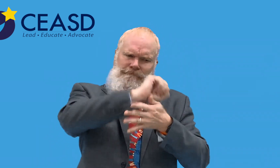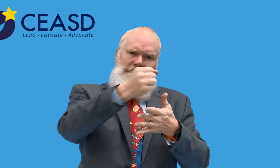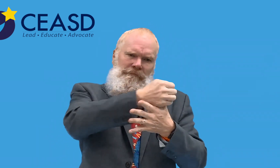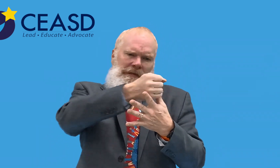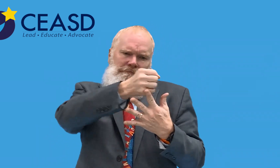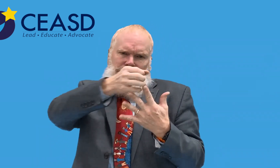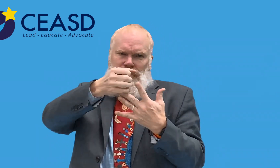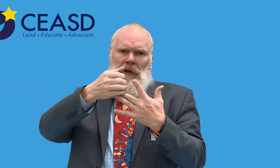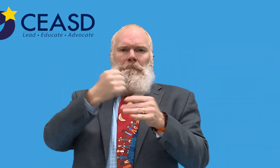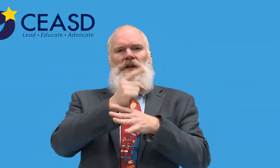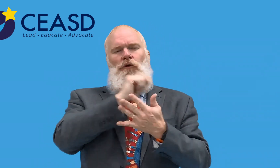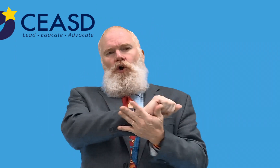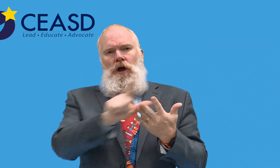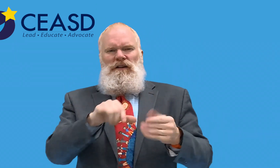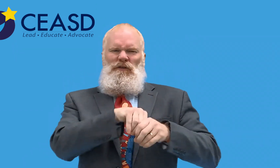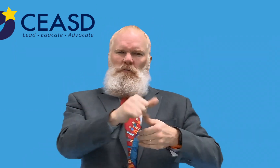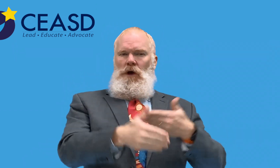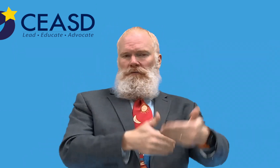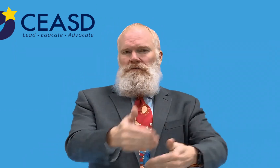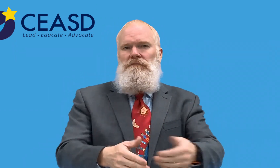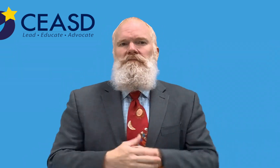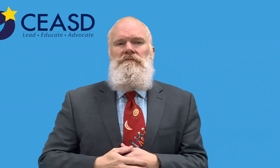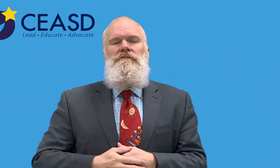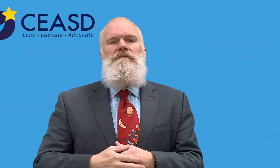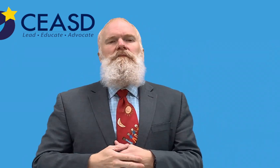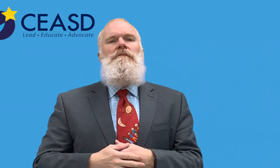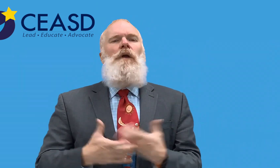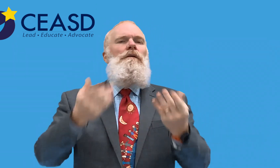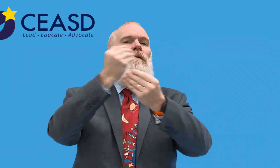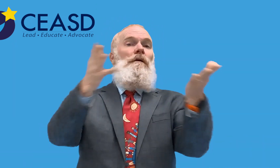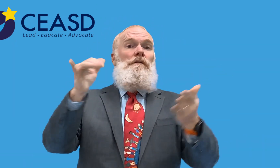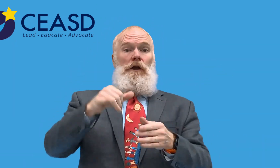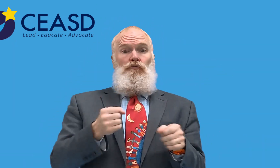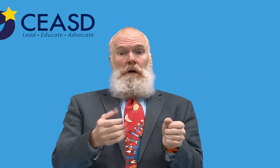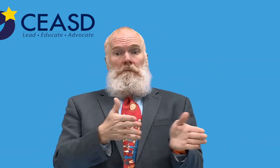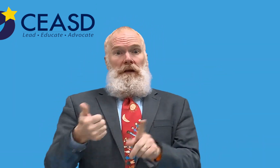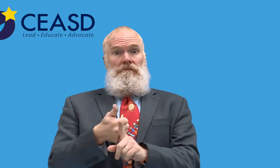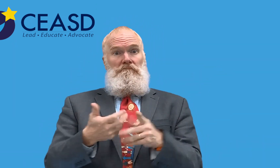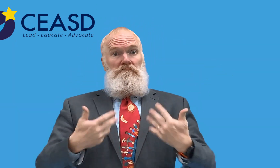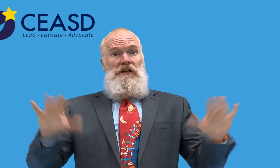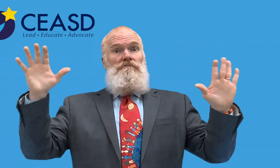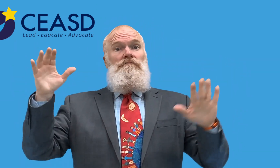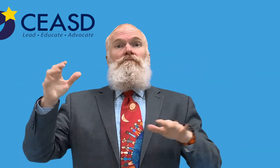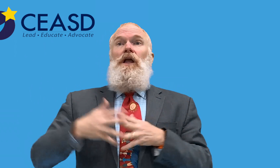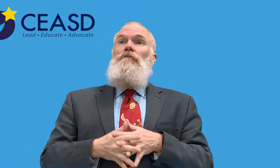diversity, especially in light of Black Lives Matter, and how that relates to each part of this strategic plan.